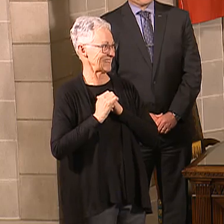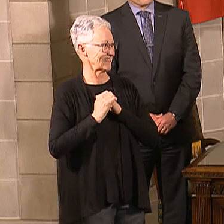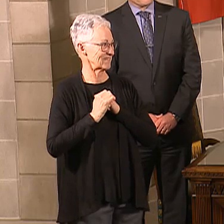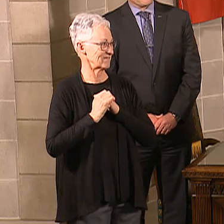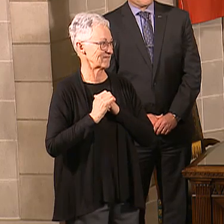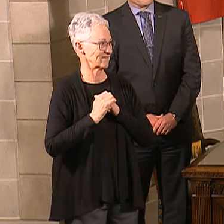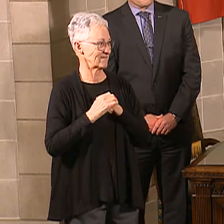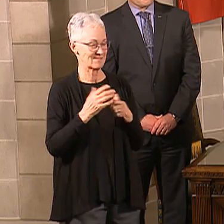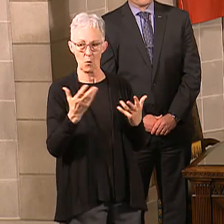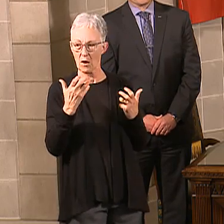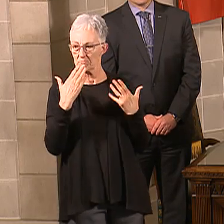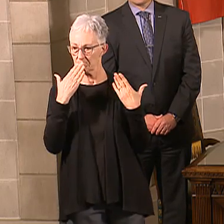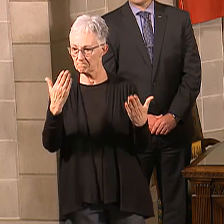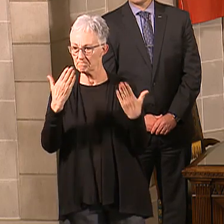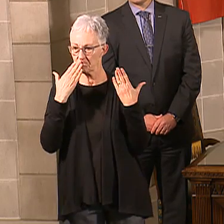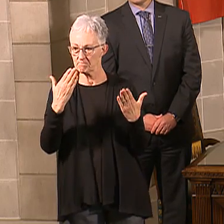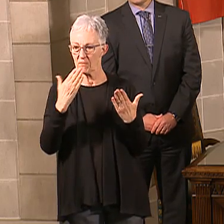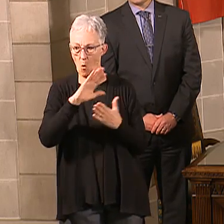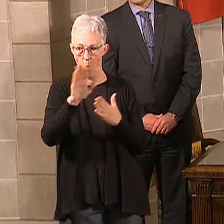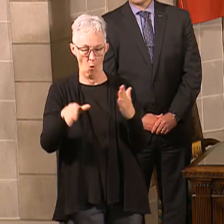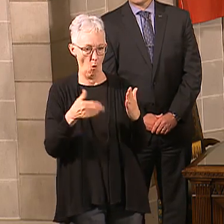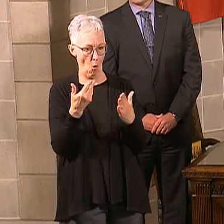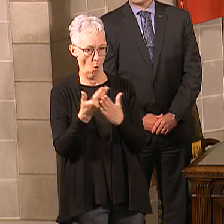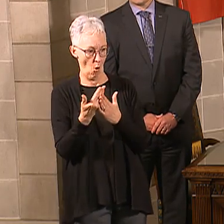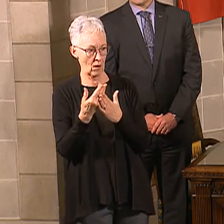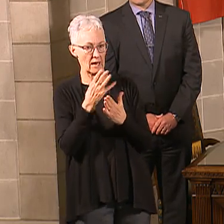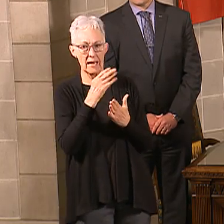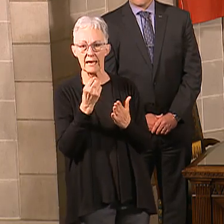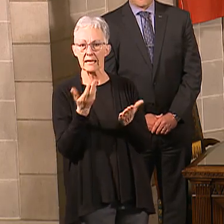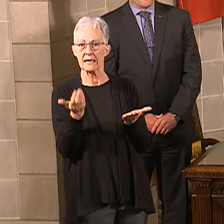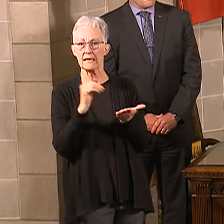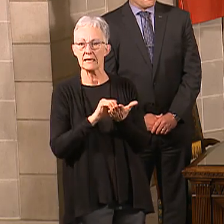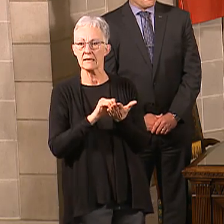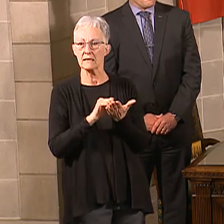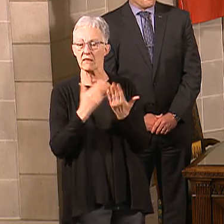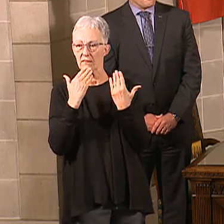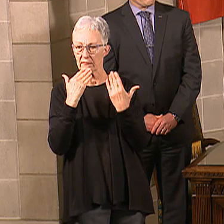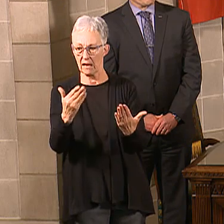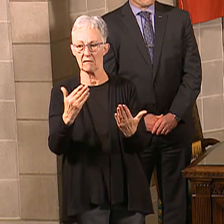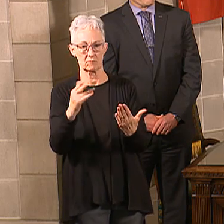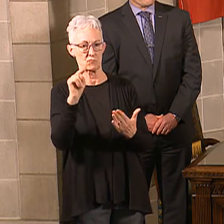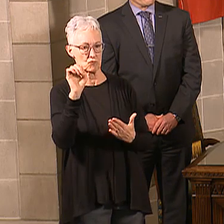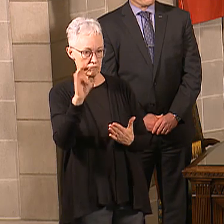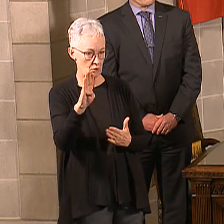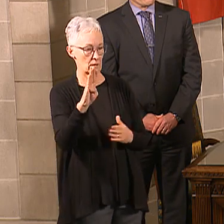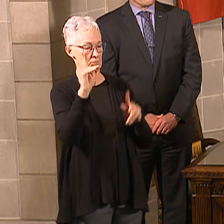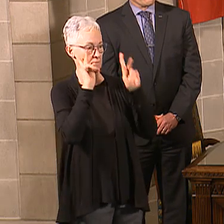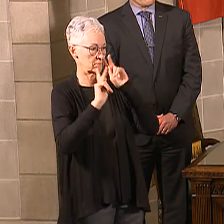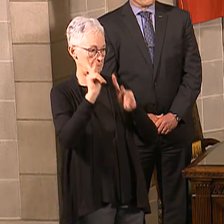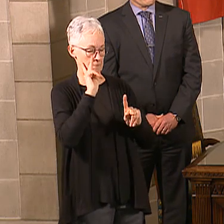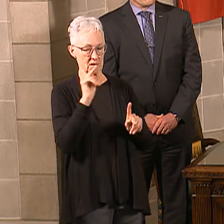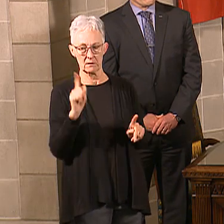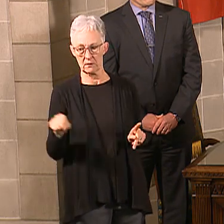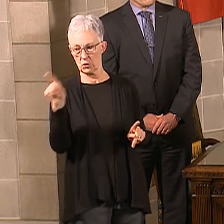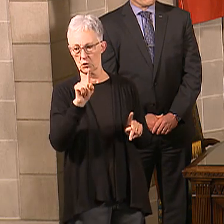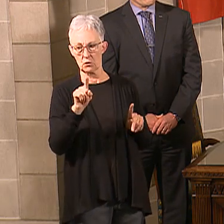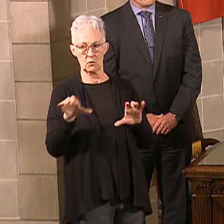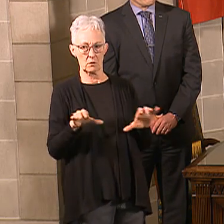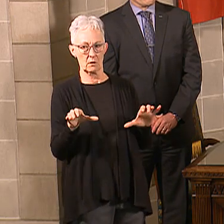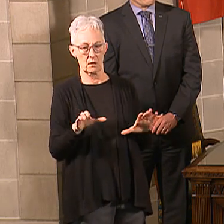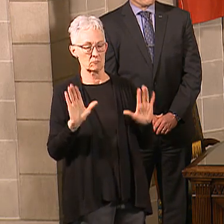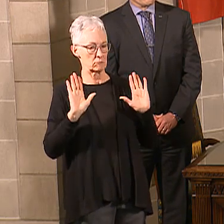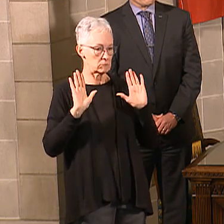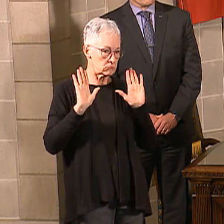I want to just say thank you very much to everybody. Again, I want to reiterate my thanks to Nebraskans. You all have done a fantastic